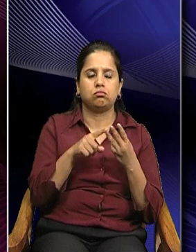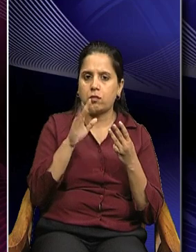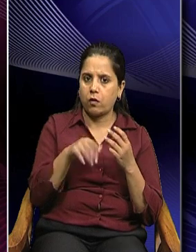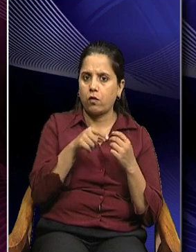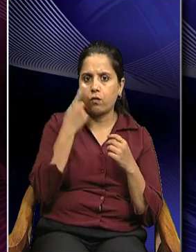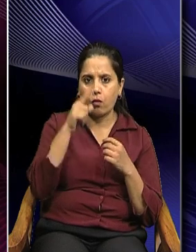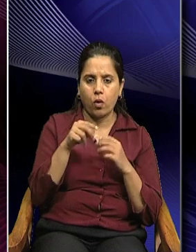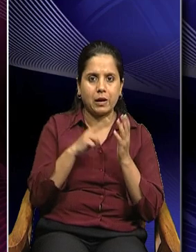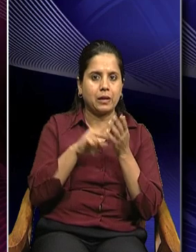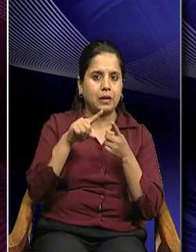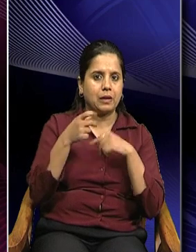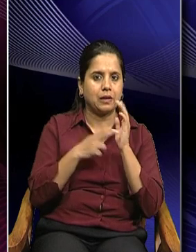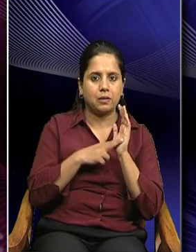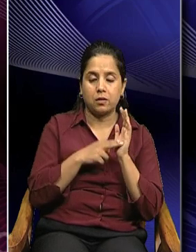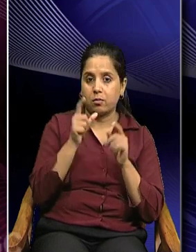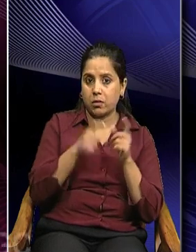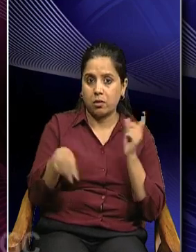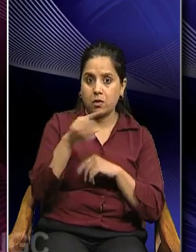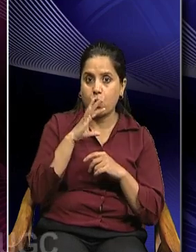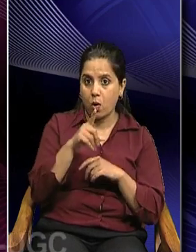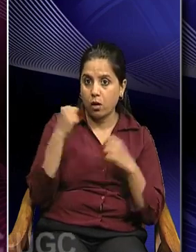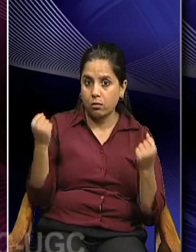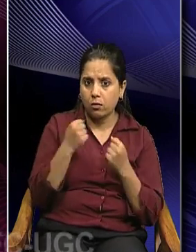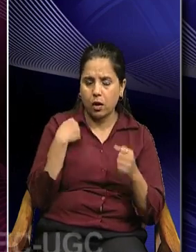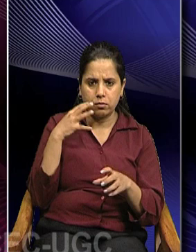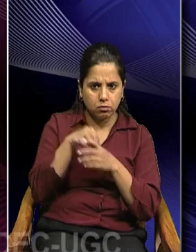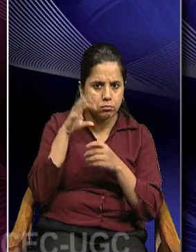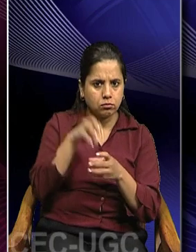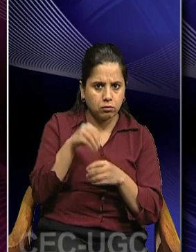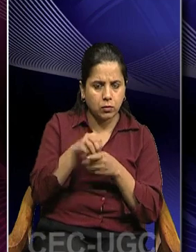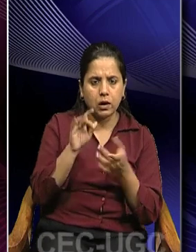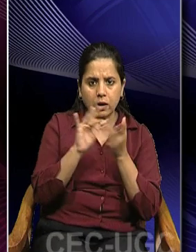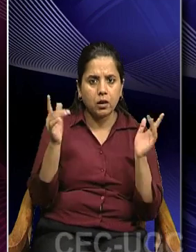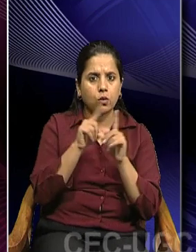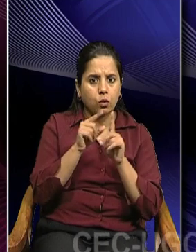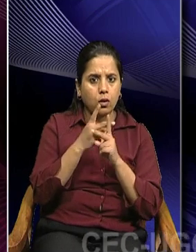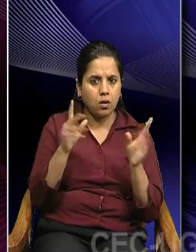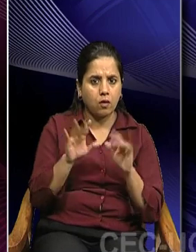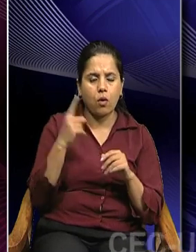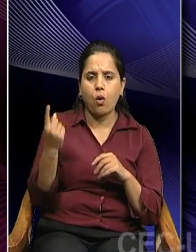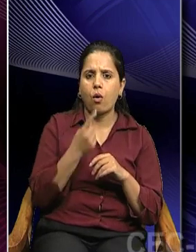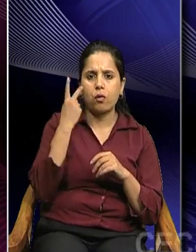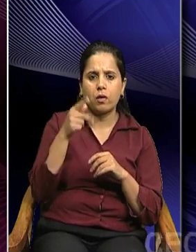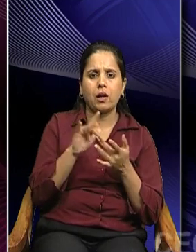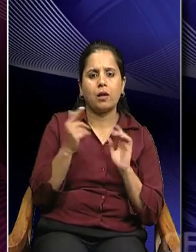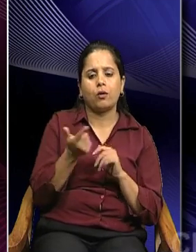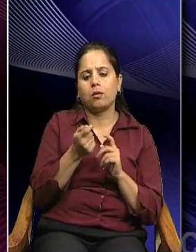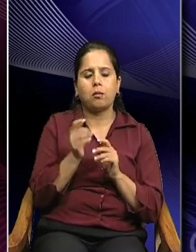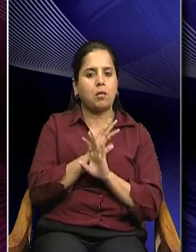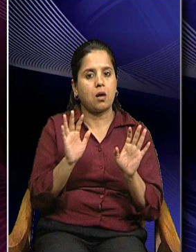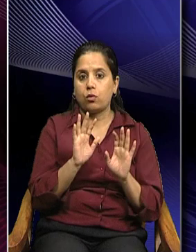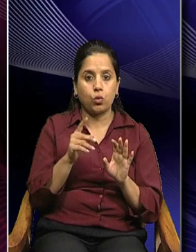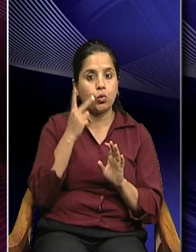characteristics of a netizen. So, people who actively contribute to the internet and do not just consume the internet, they are the